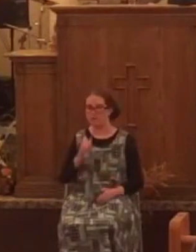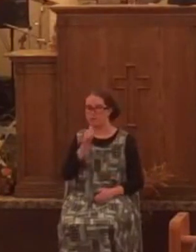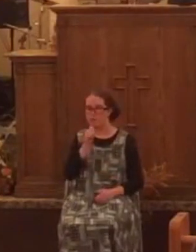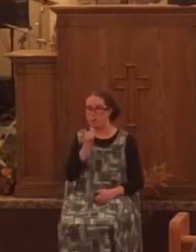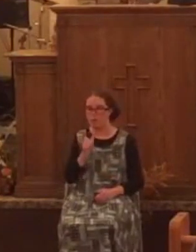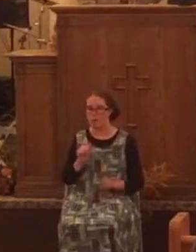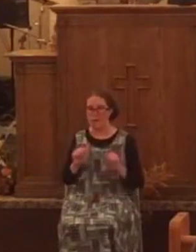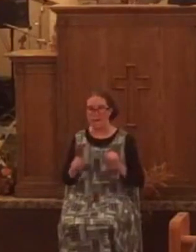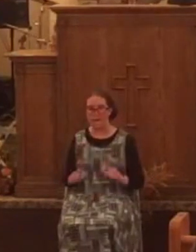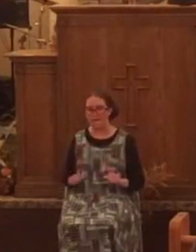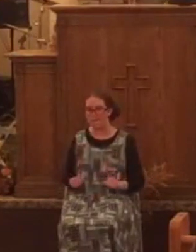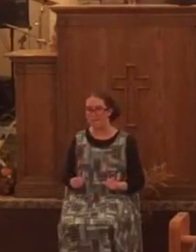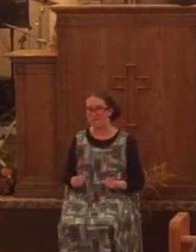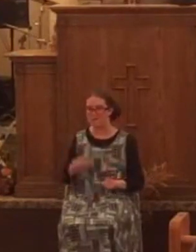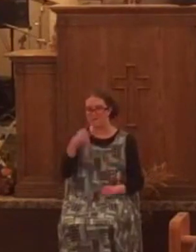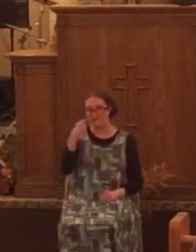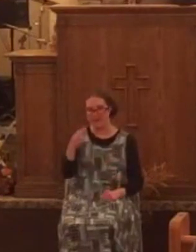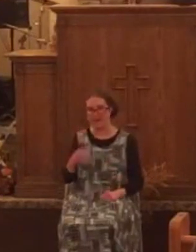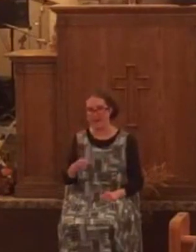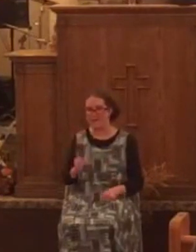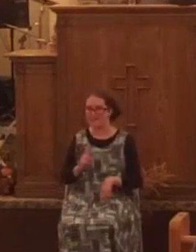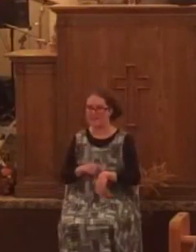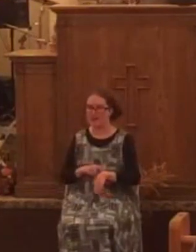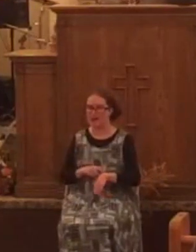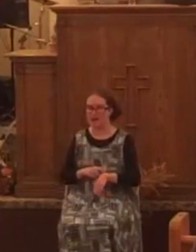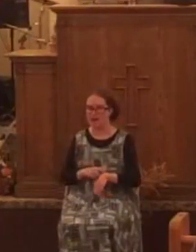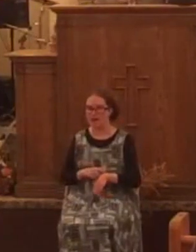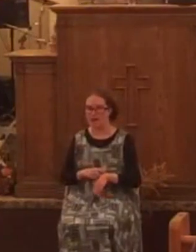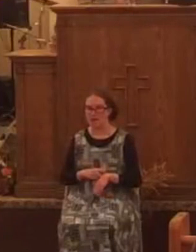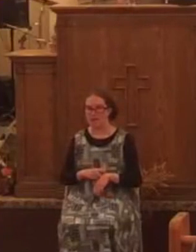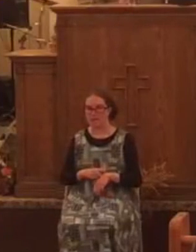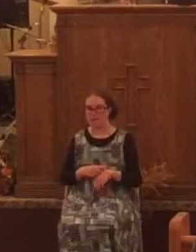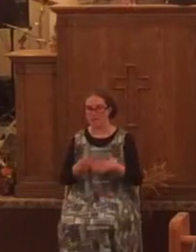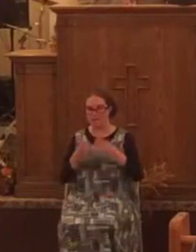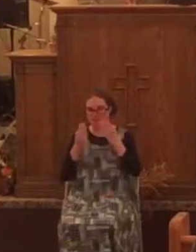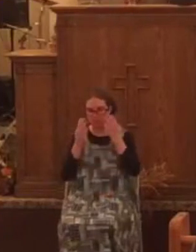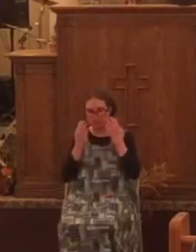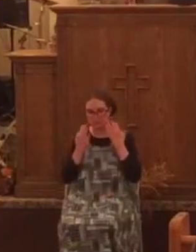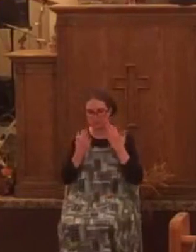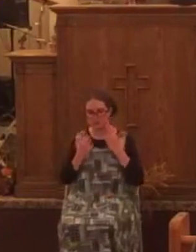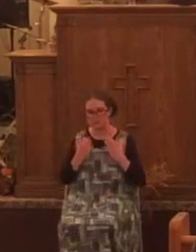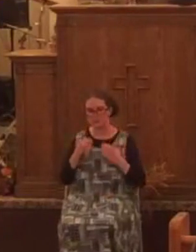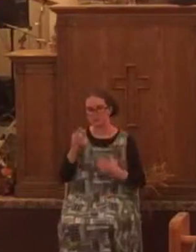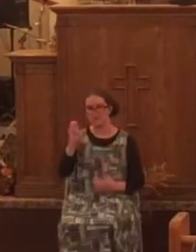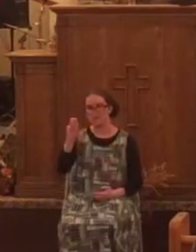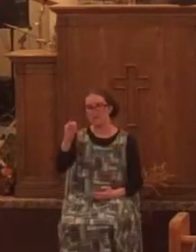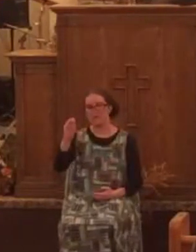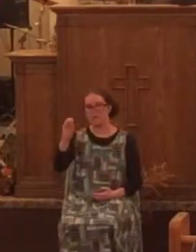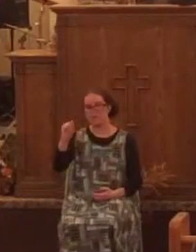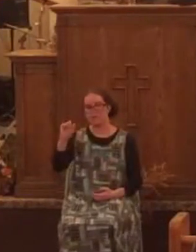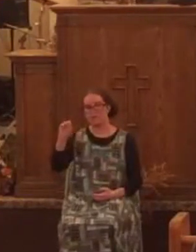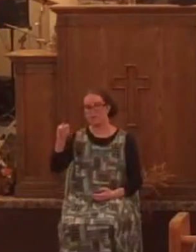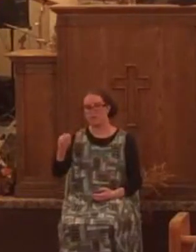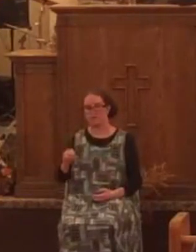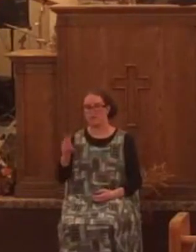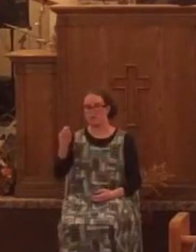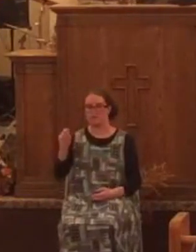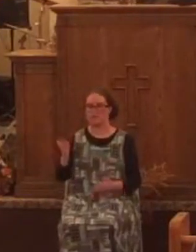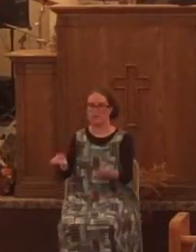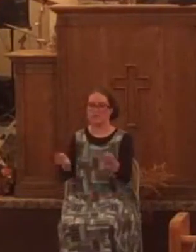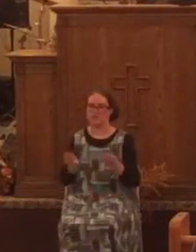undescribable at times, the emotional wounds that we receive through life. Amen. It's a